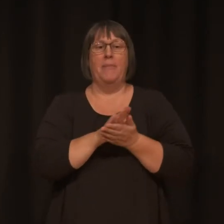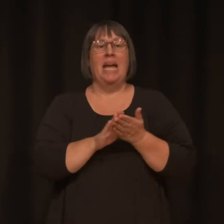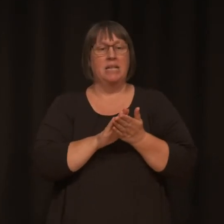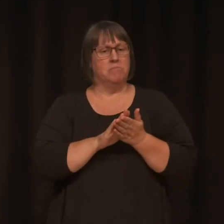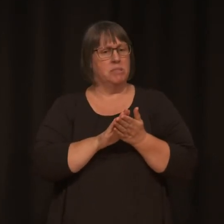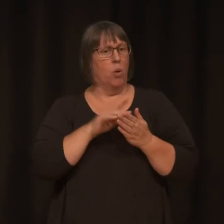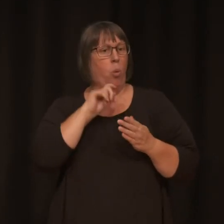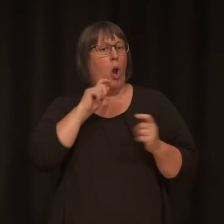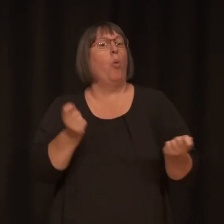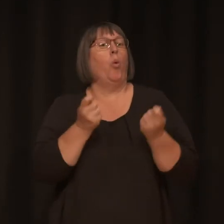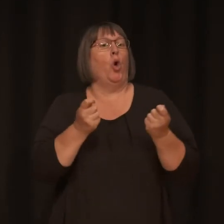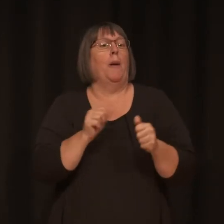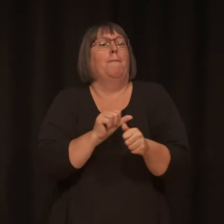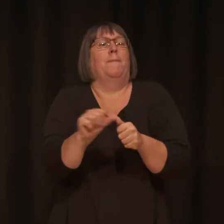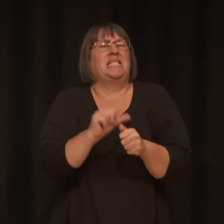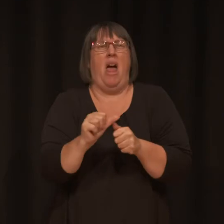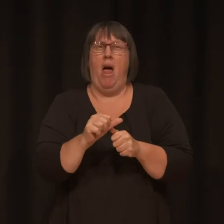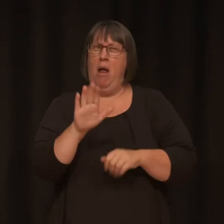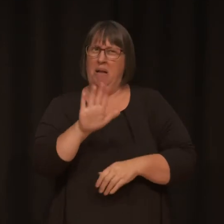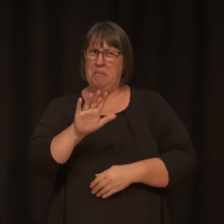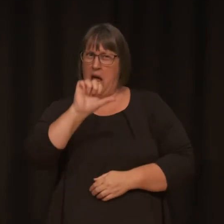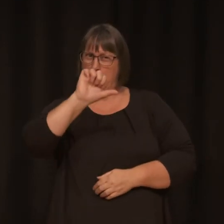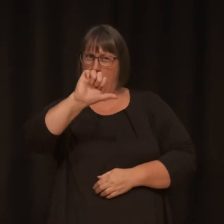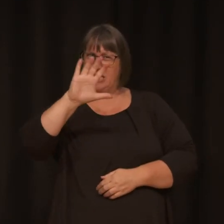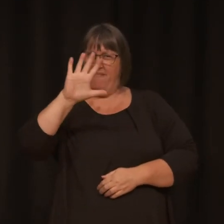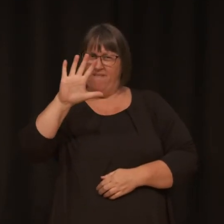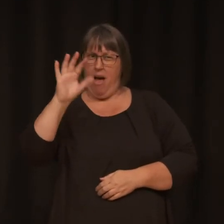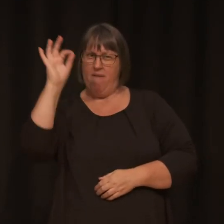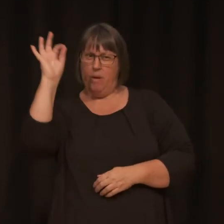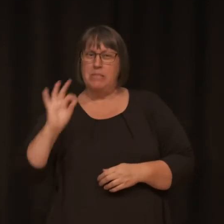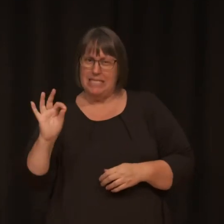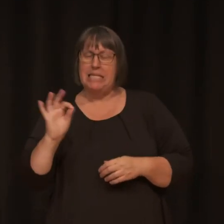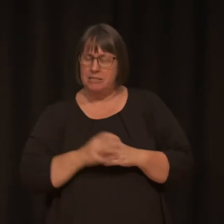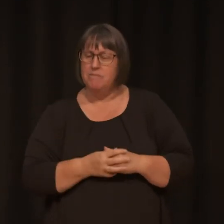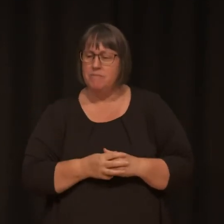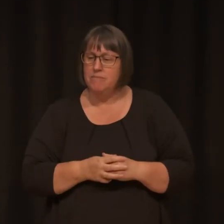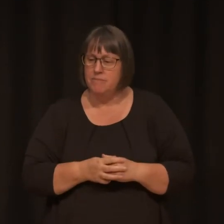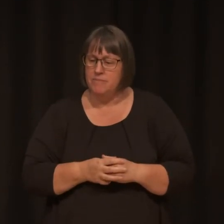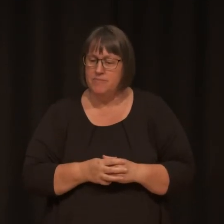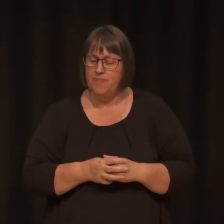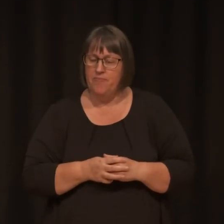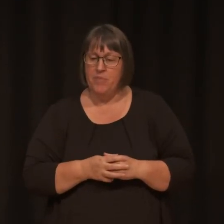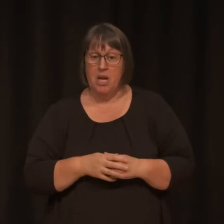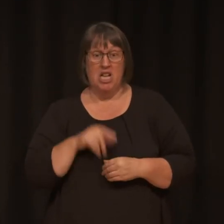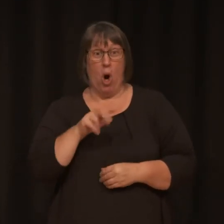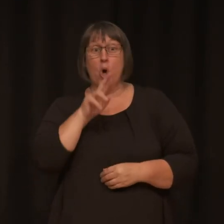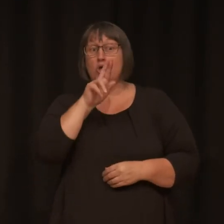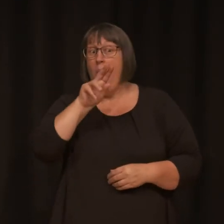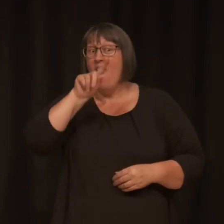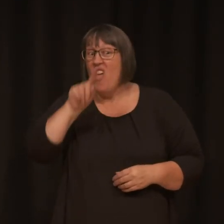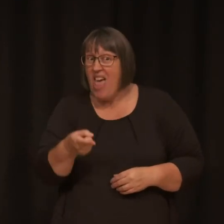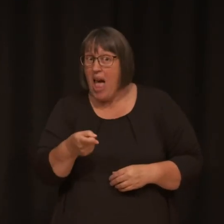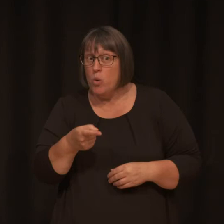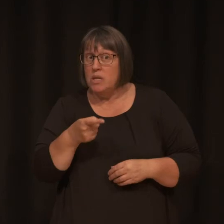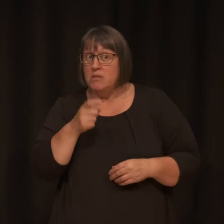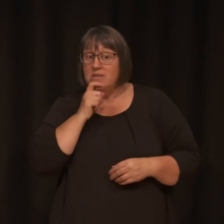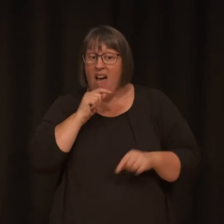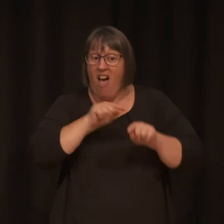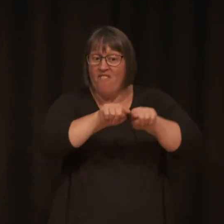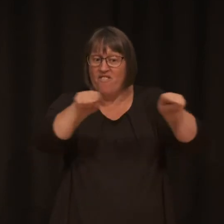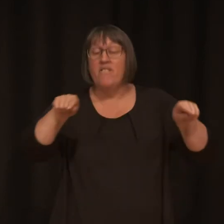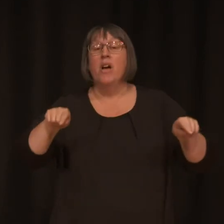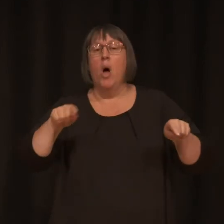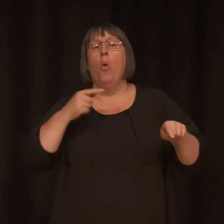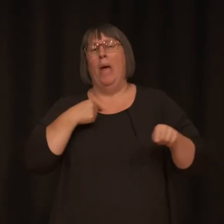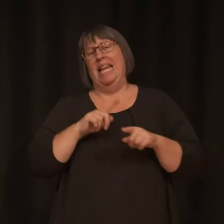fully effective, up to a 95% rate of effectiveness. As we've said, those 12,000 workers we expect to vaccinate over